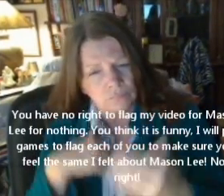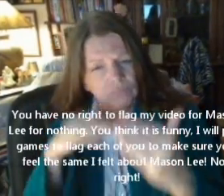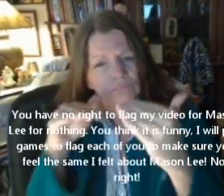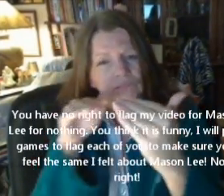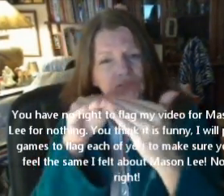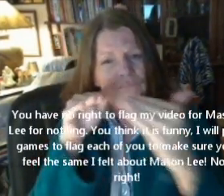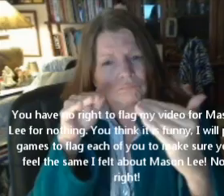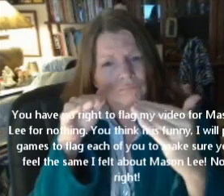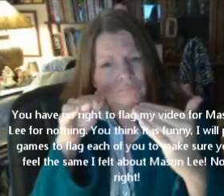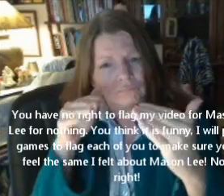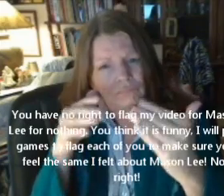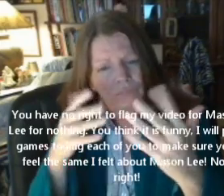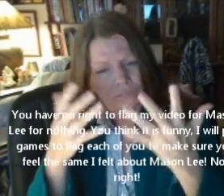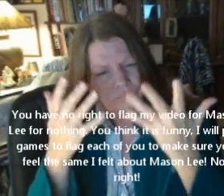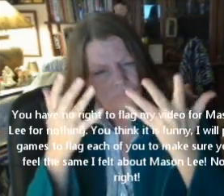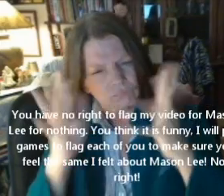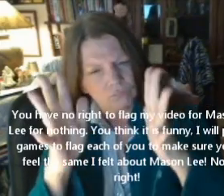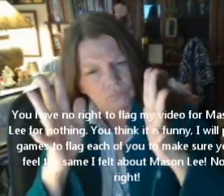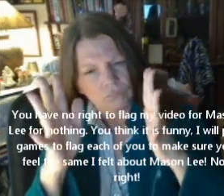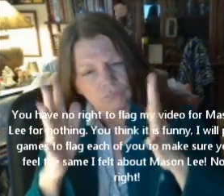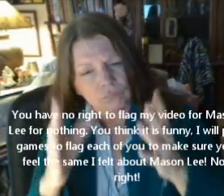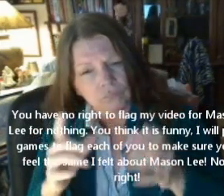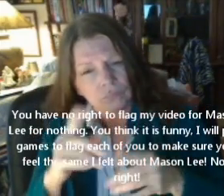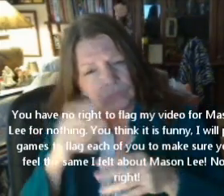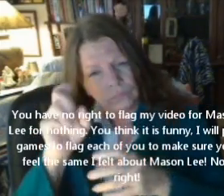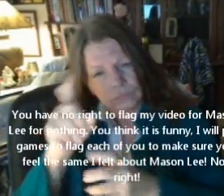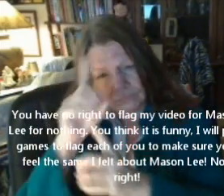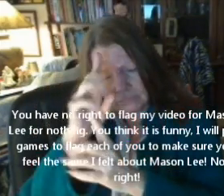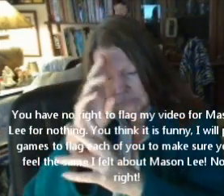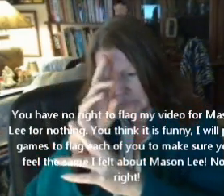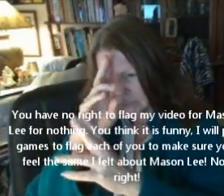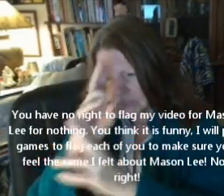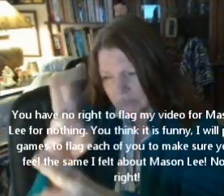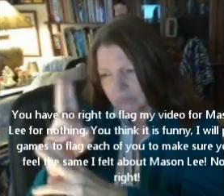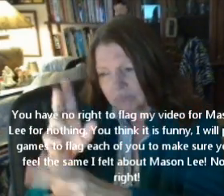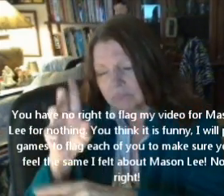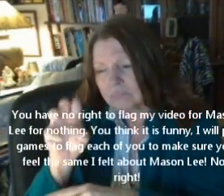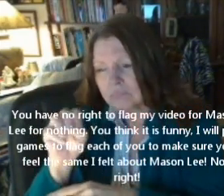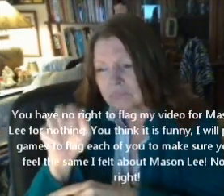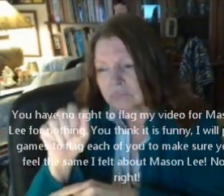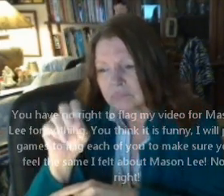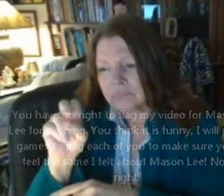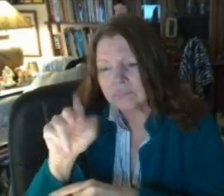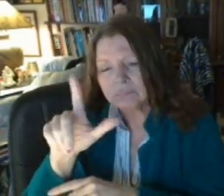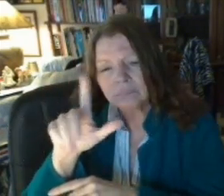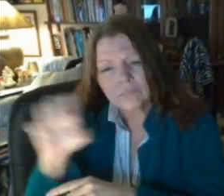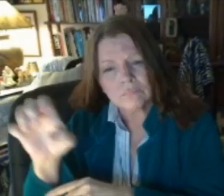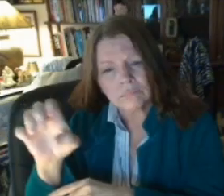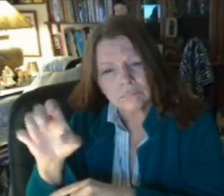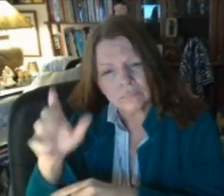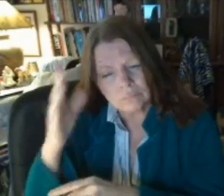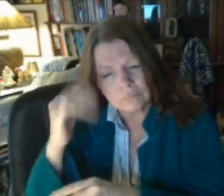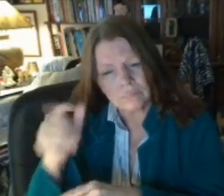towel. One economist said disappointing, but a correction after a run of strong numbers there. Natasha Beck. All right, Jen, thank